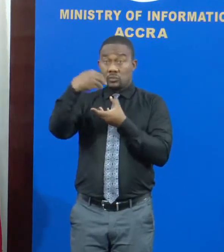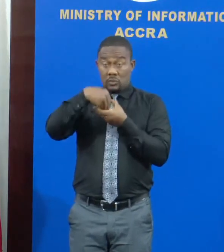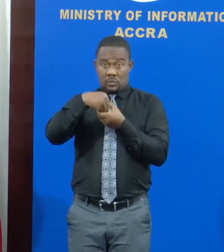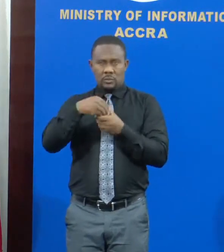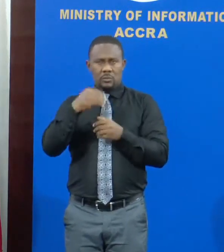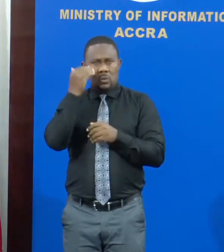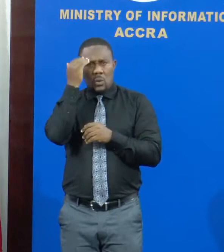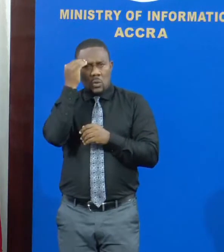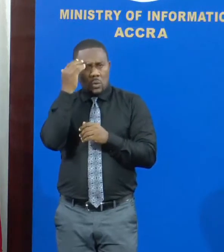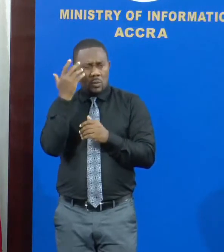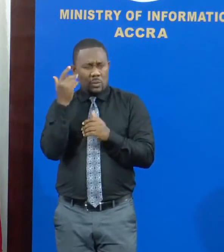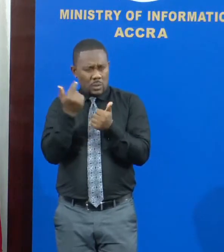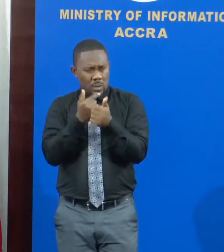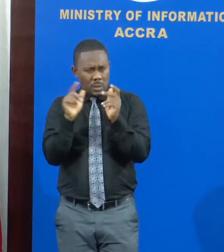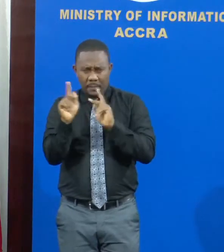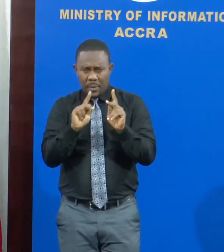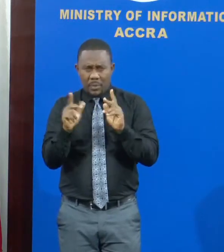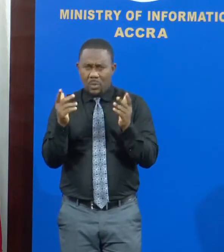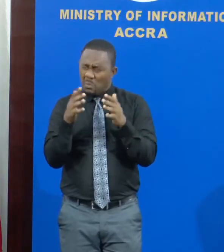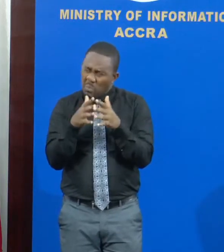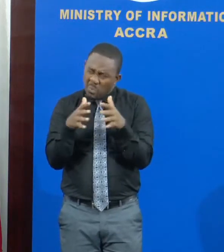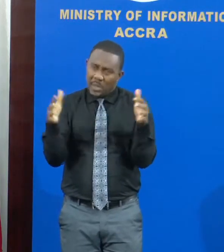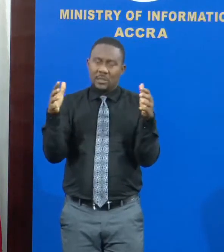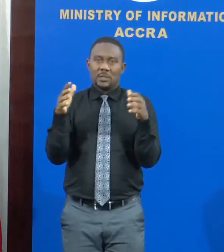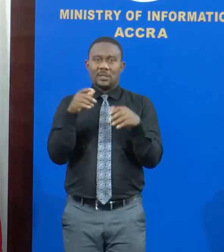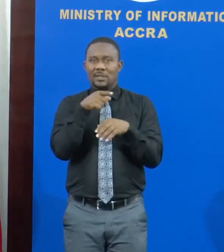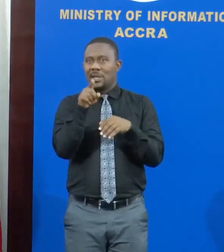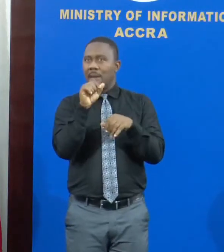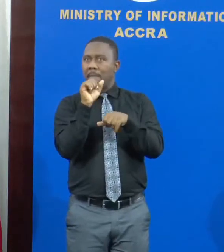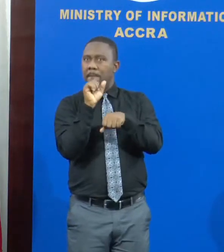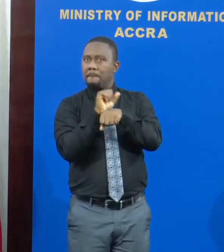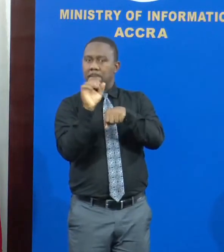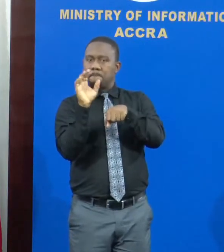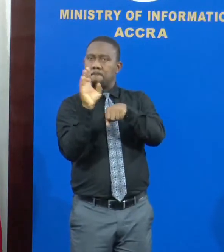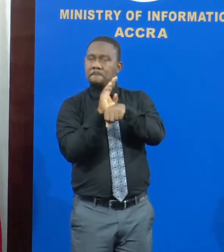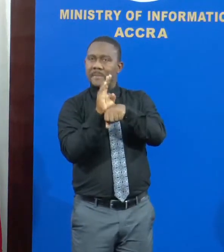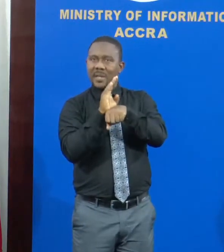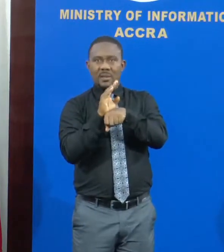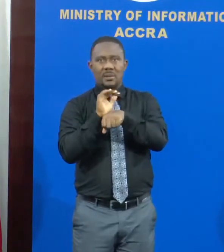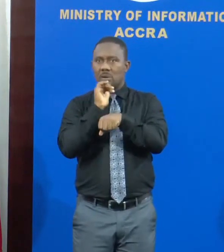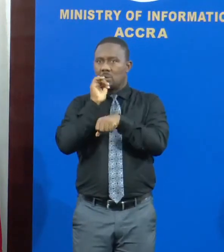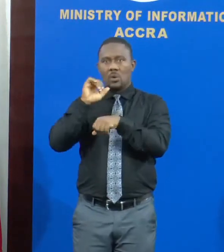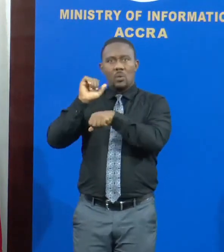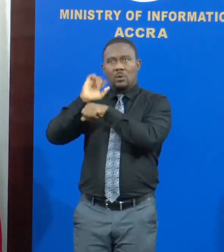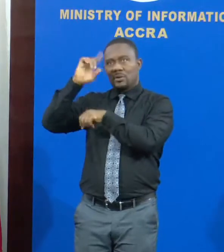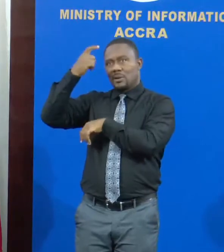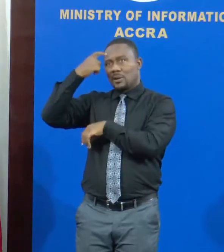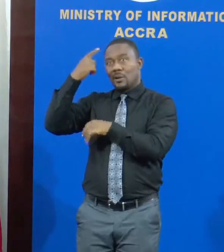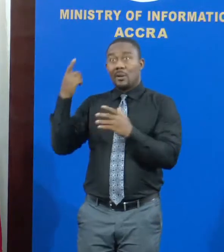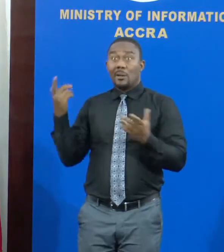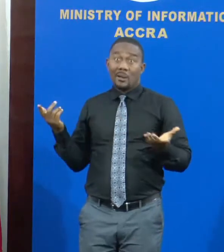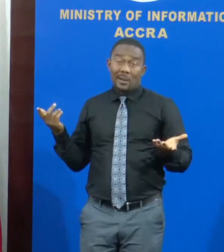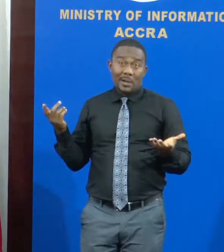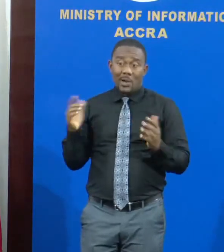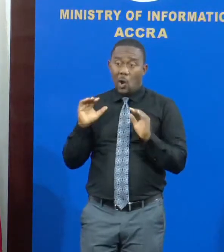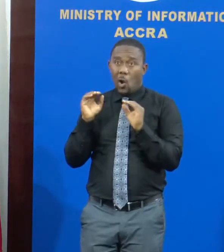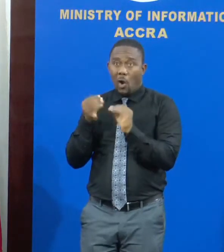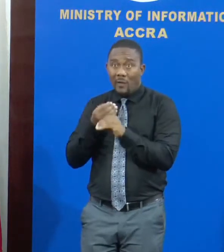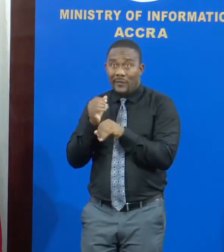of the Ghanaian population who are in the informal sector. And when I say informal sector, it means they are not doing office